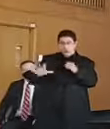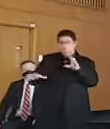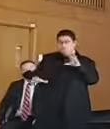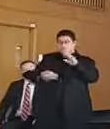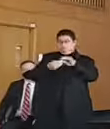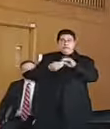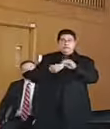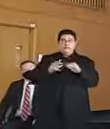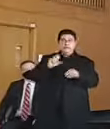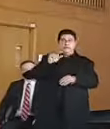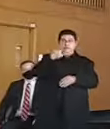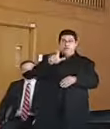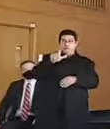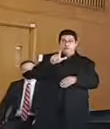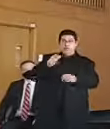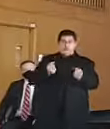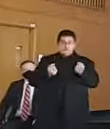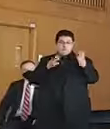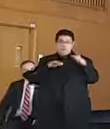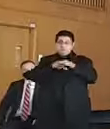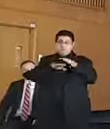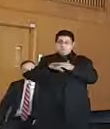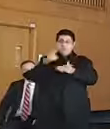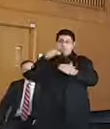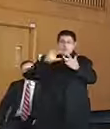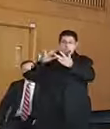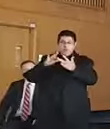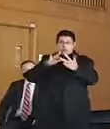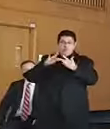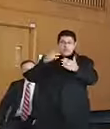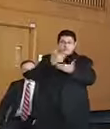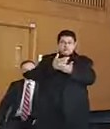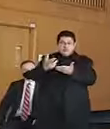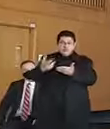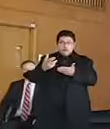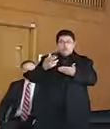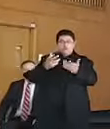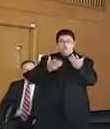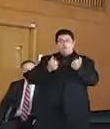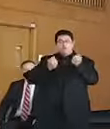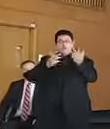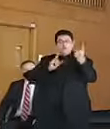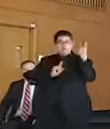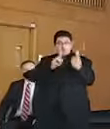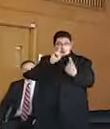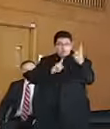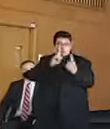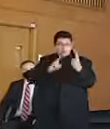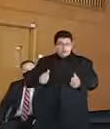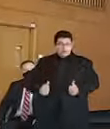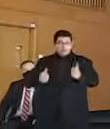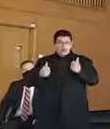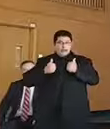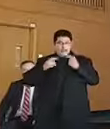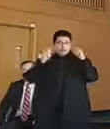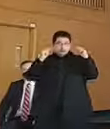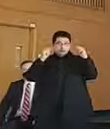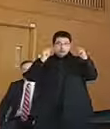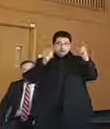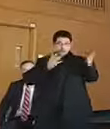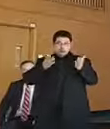will provide access to online resources that provide one-to-one live tutoring services